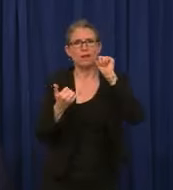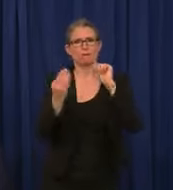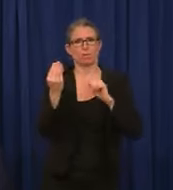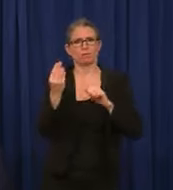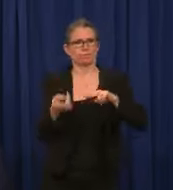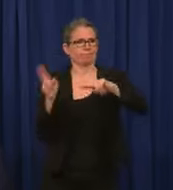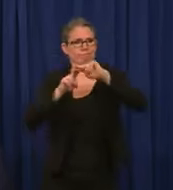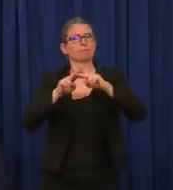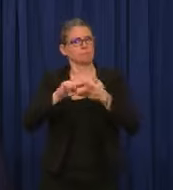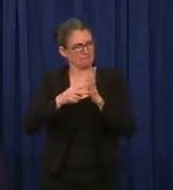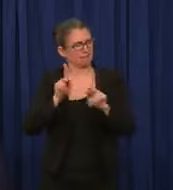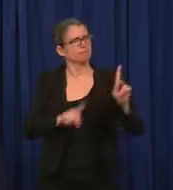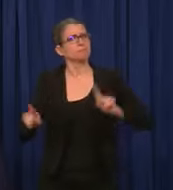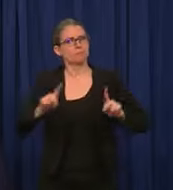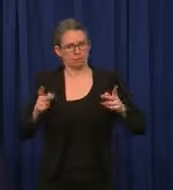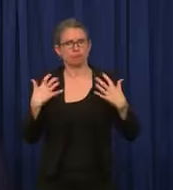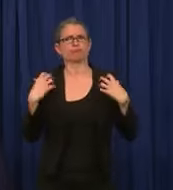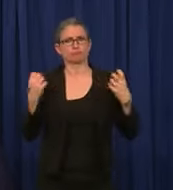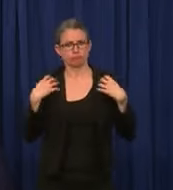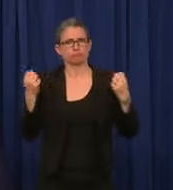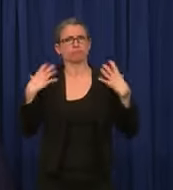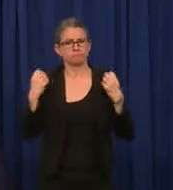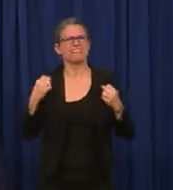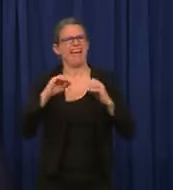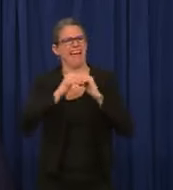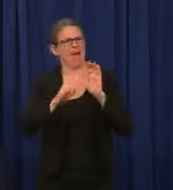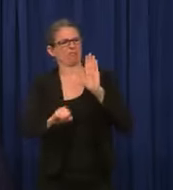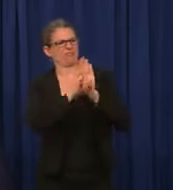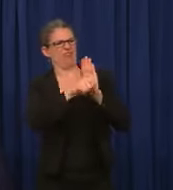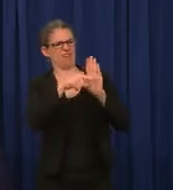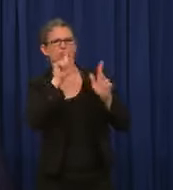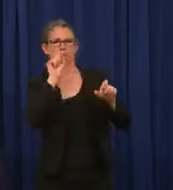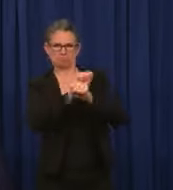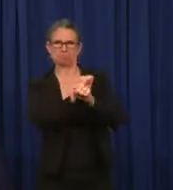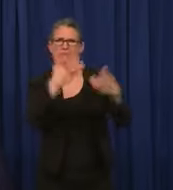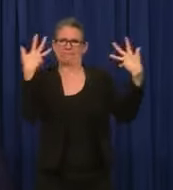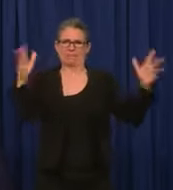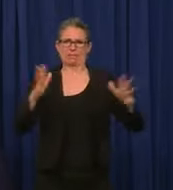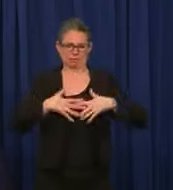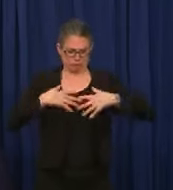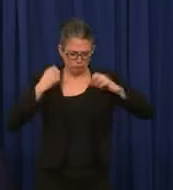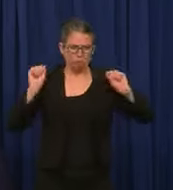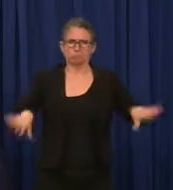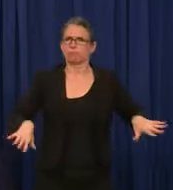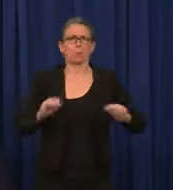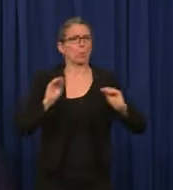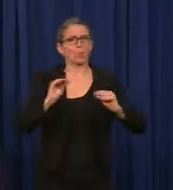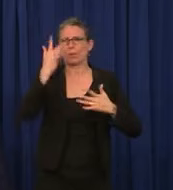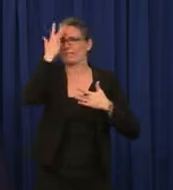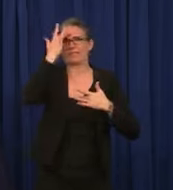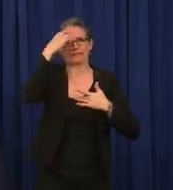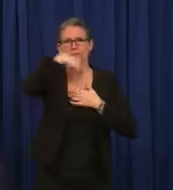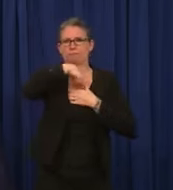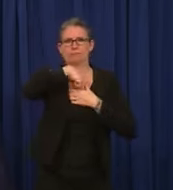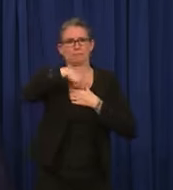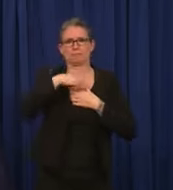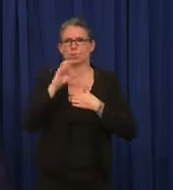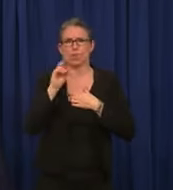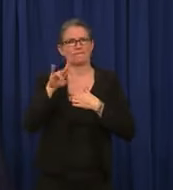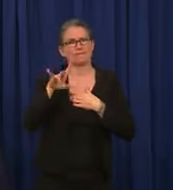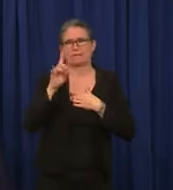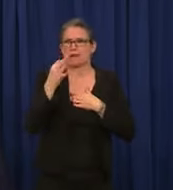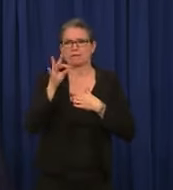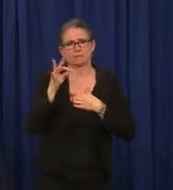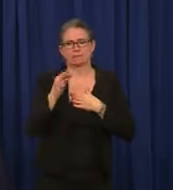someone can be classified as having recovered from COVID-19. One is by follow-up lab testing that